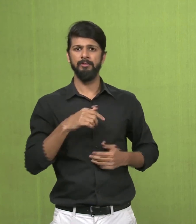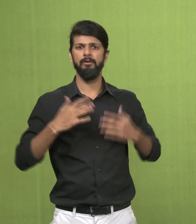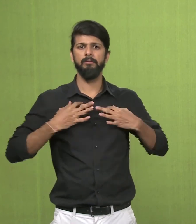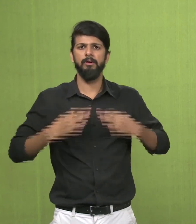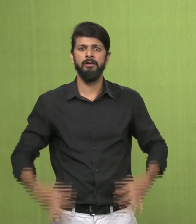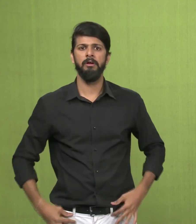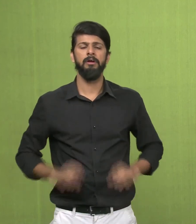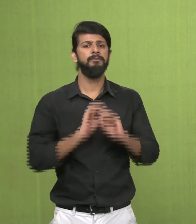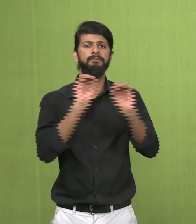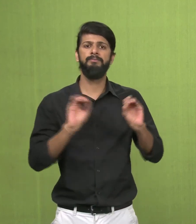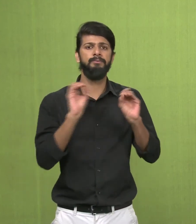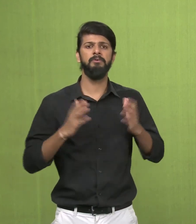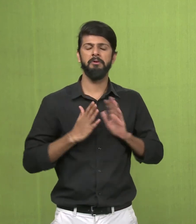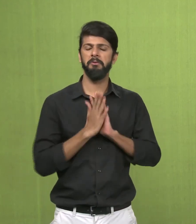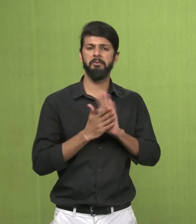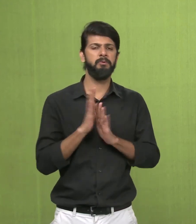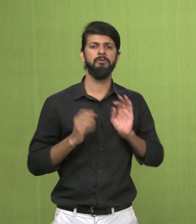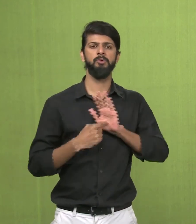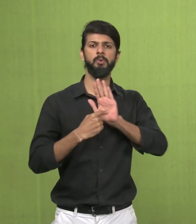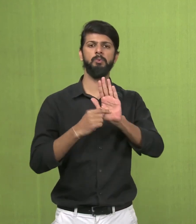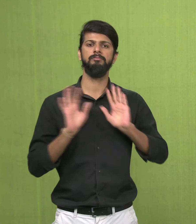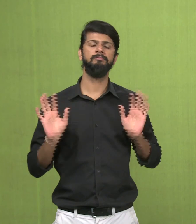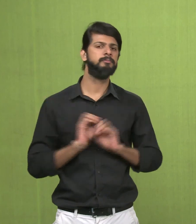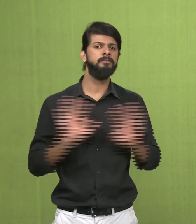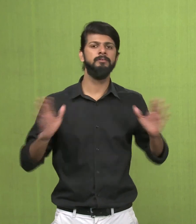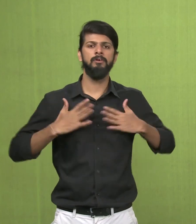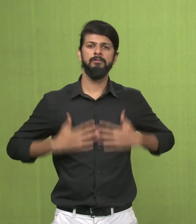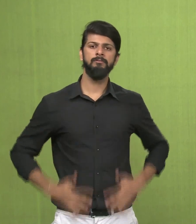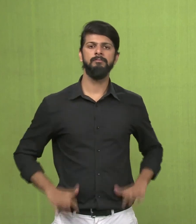The Tirthankara is shown wearing no clothes.